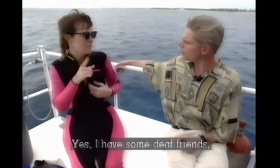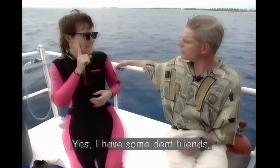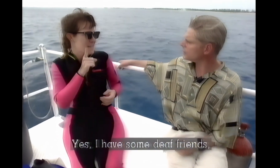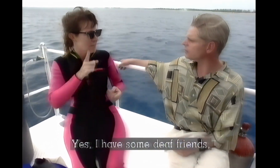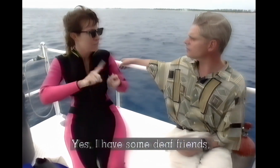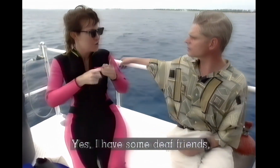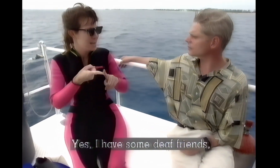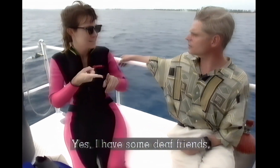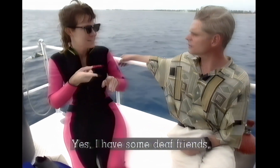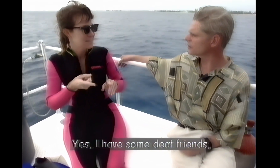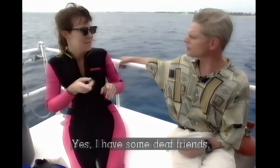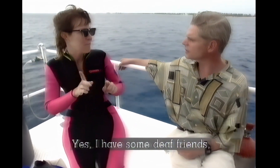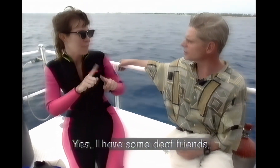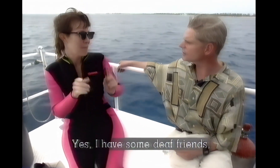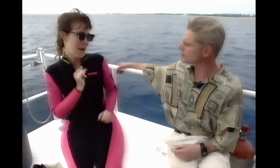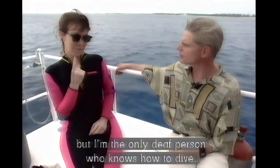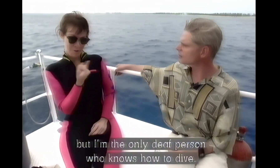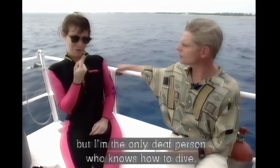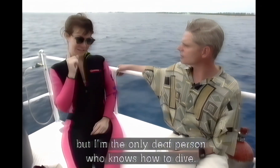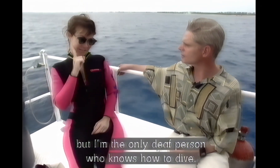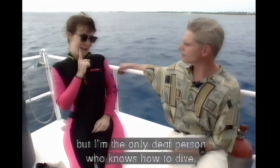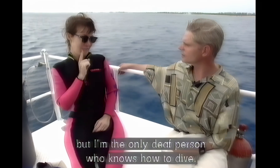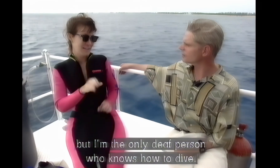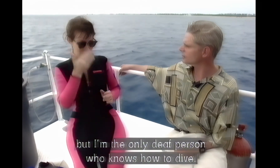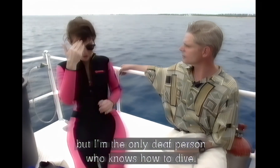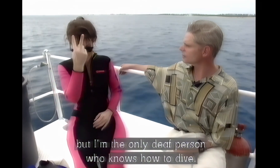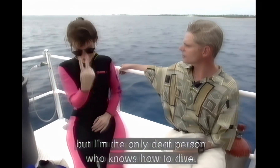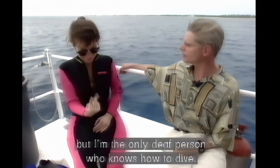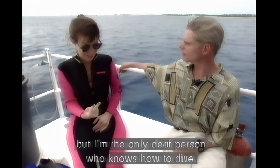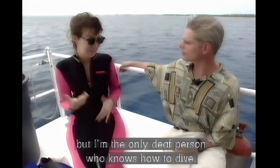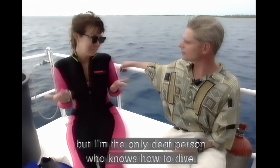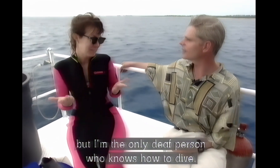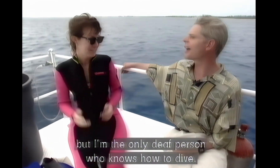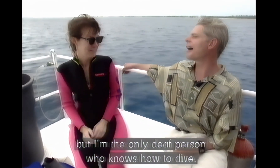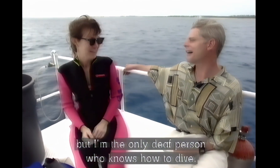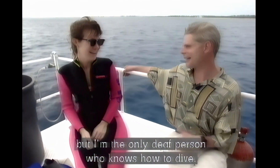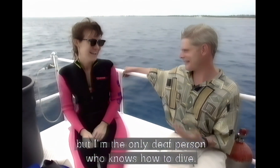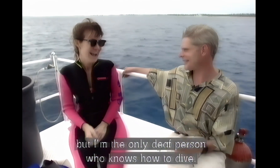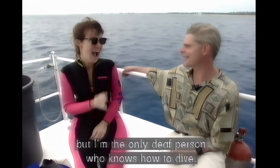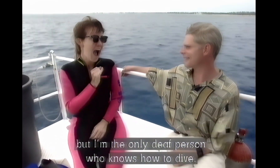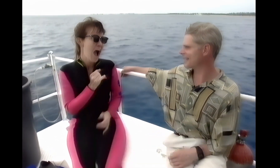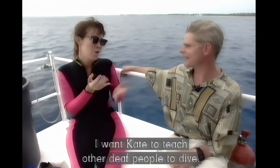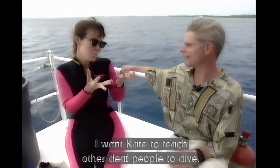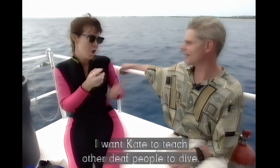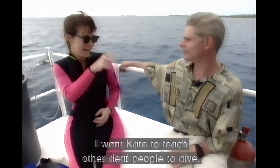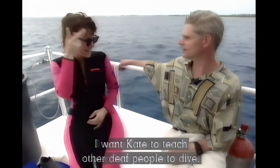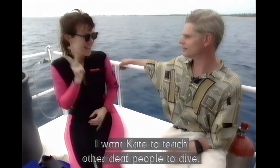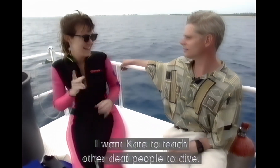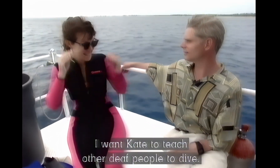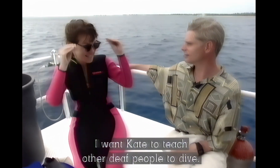Yes, I have some deaf friends, but I'm the only deaf person who knows how to dive. But I want Kate to teach other deaf